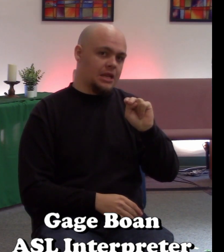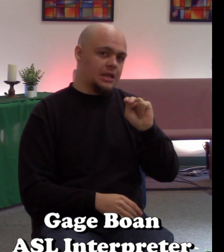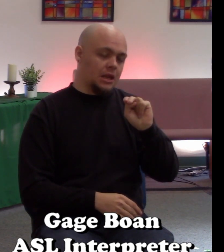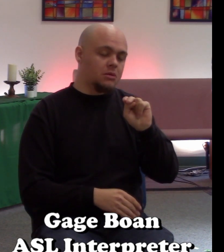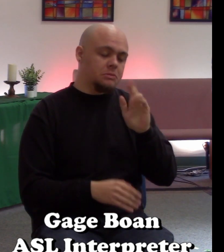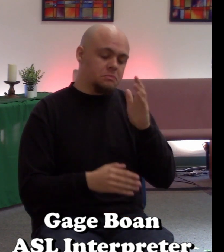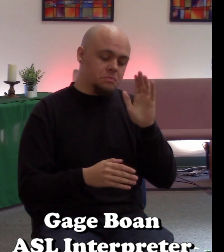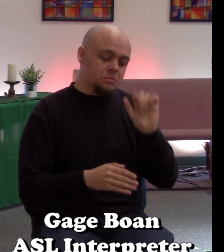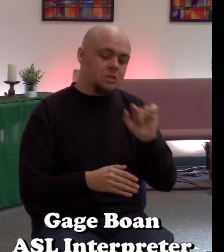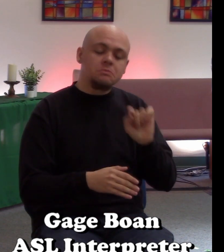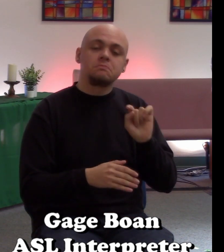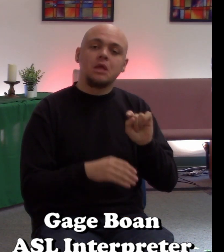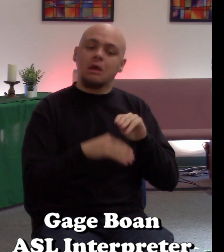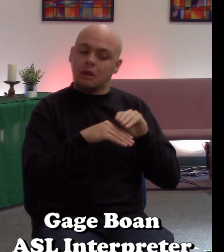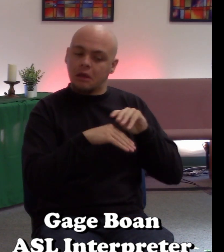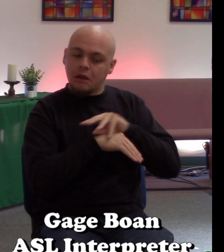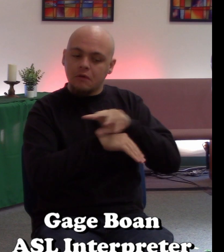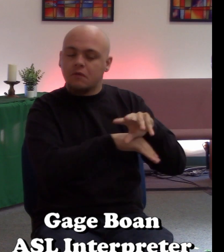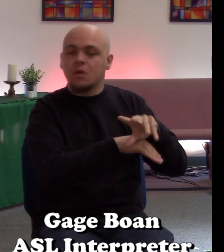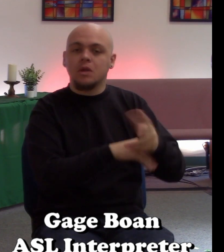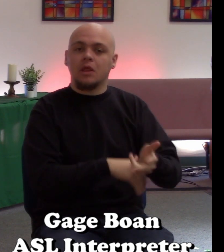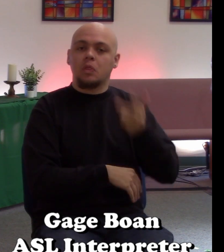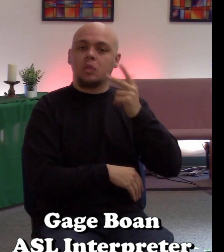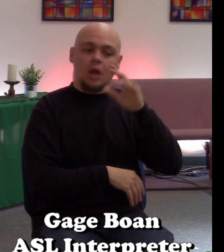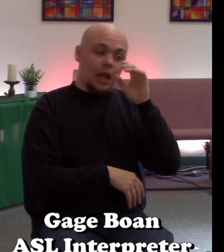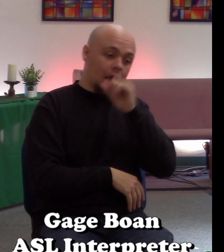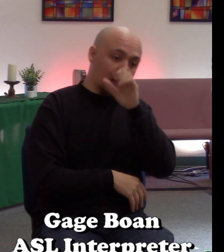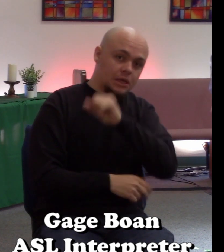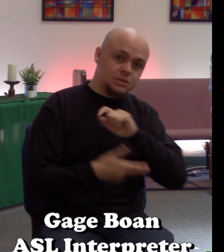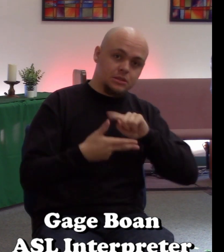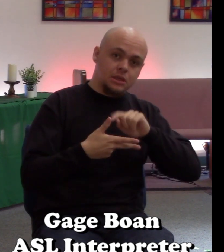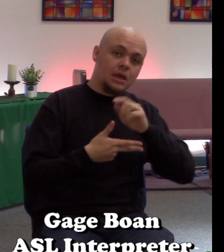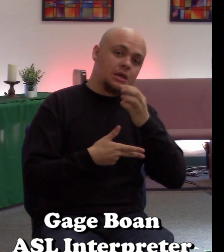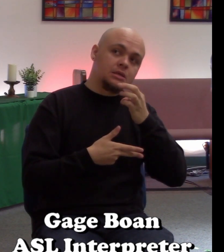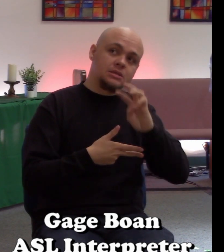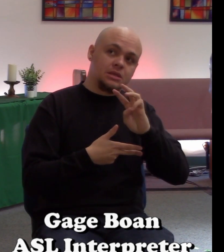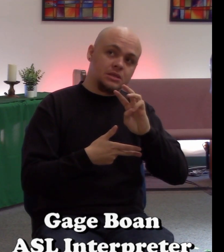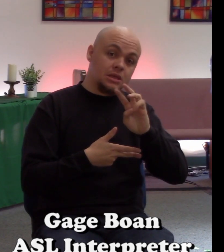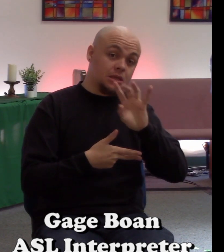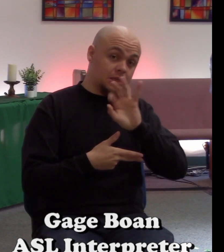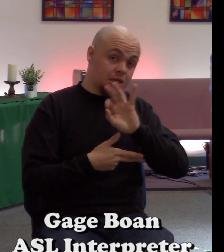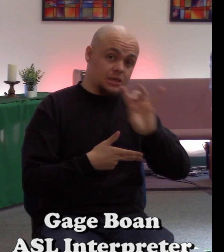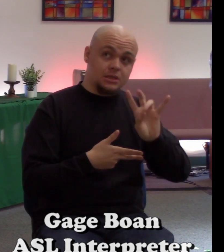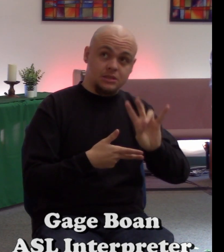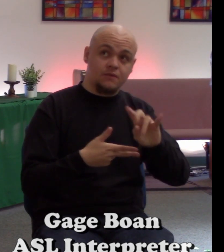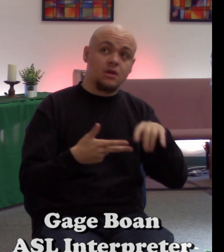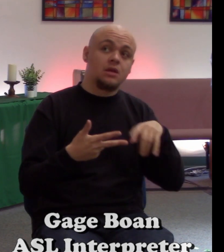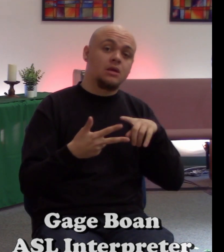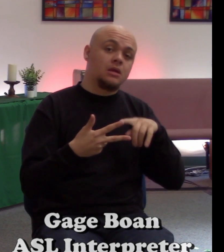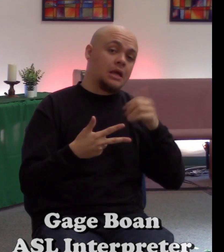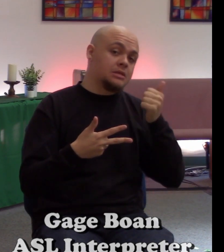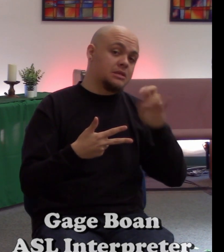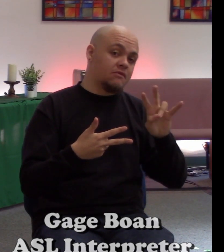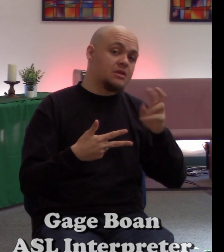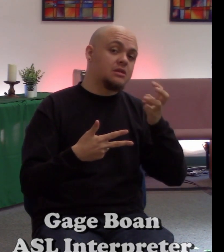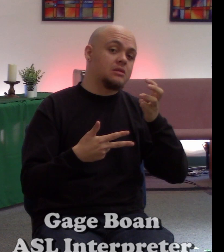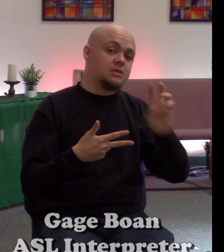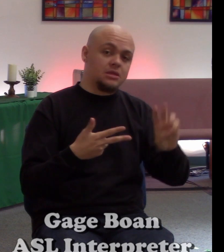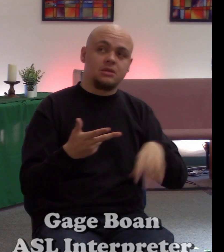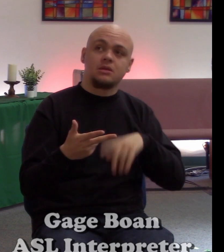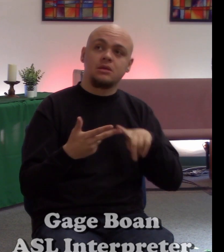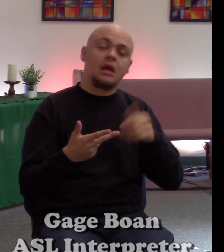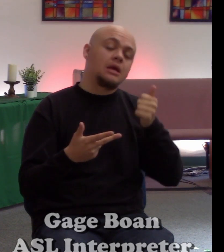that New England area, a lot of influence. He took 3 guesses at it. He guessed 1697,